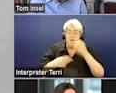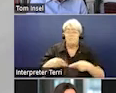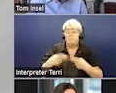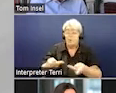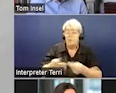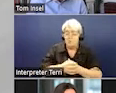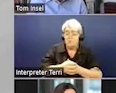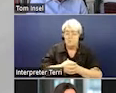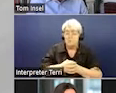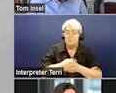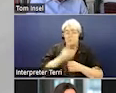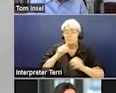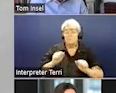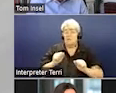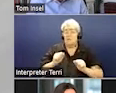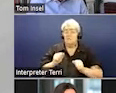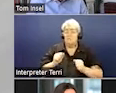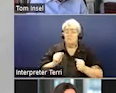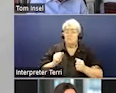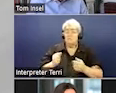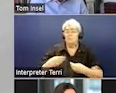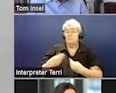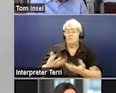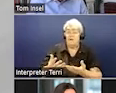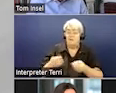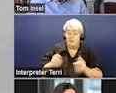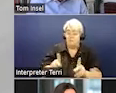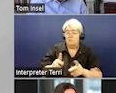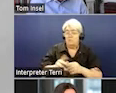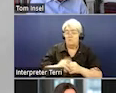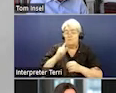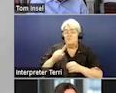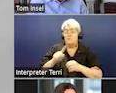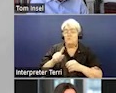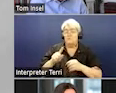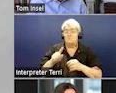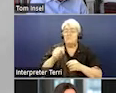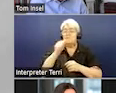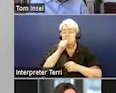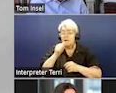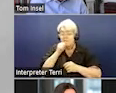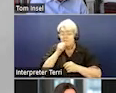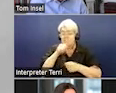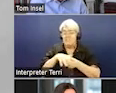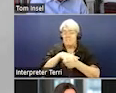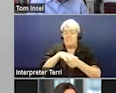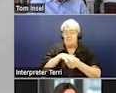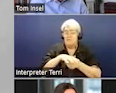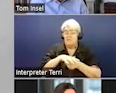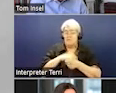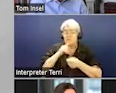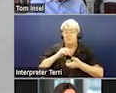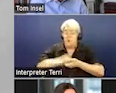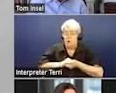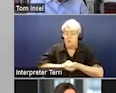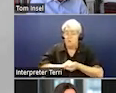proposals, to be able to provide an opportunity for the private sector to partner with the public sector to make